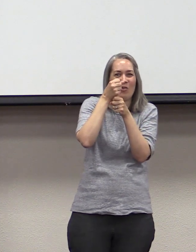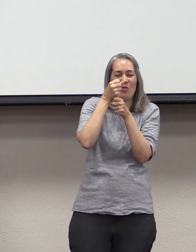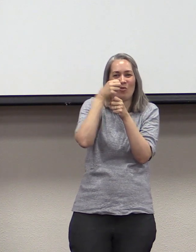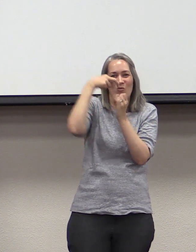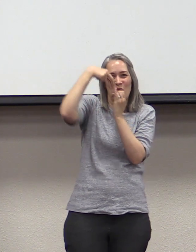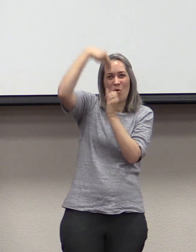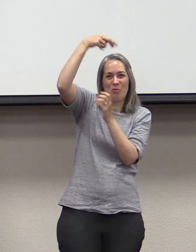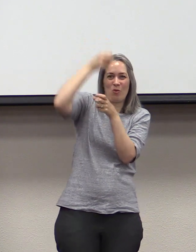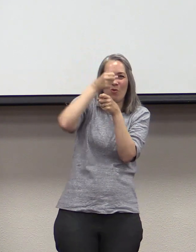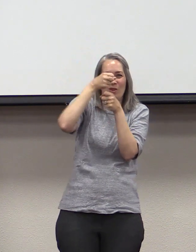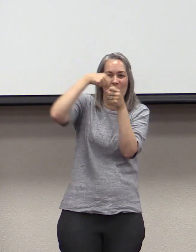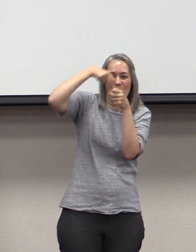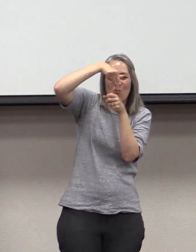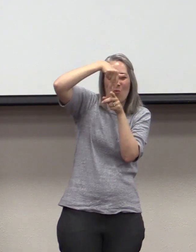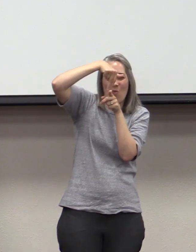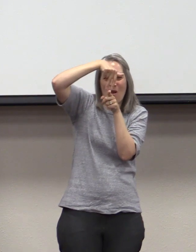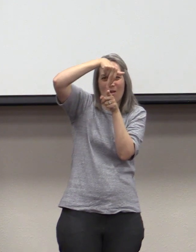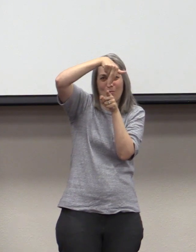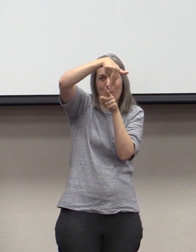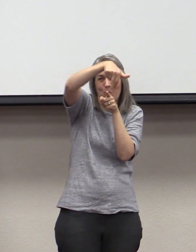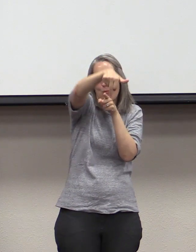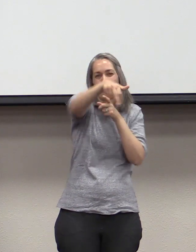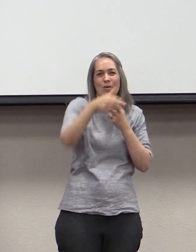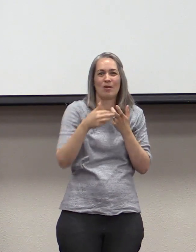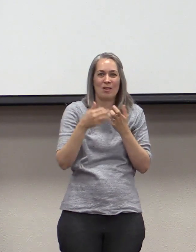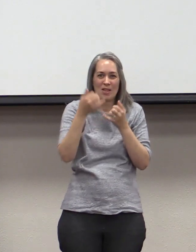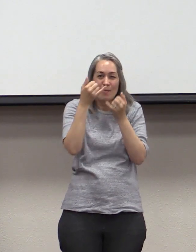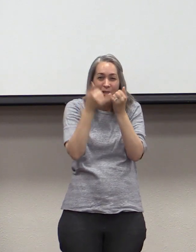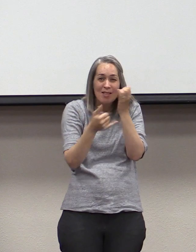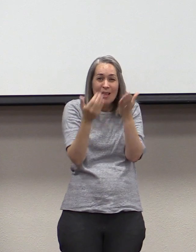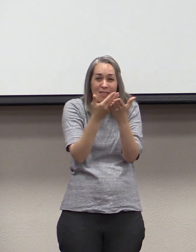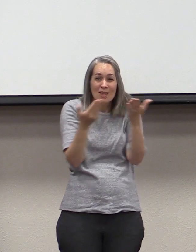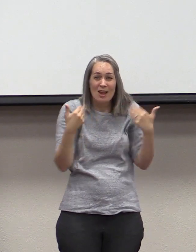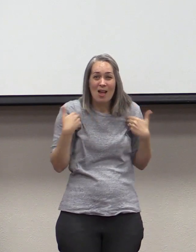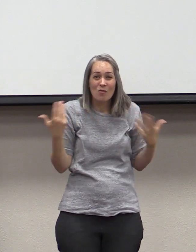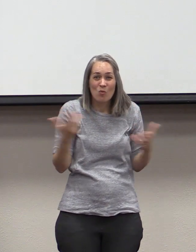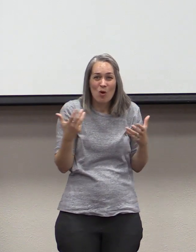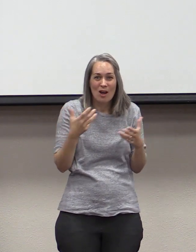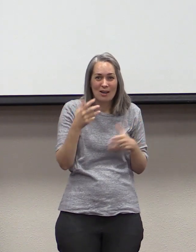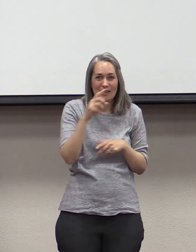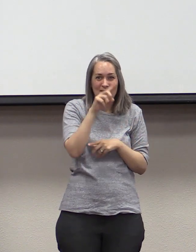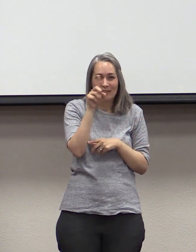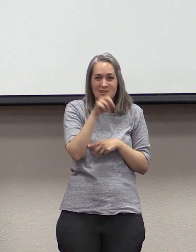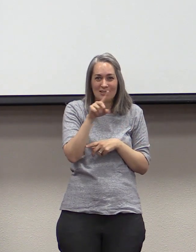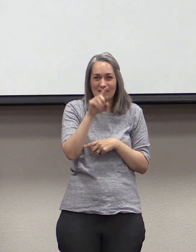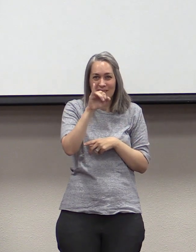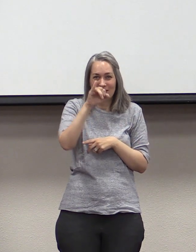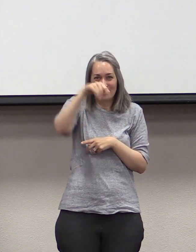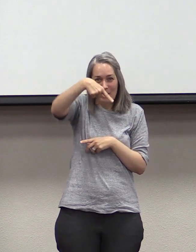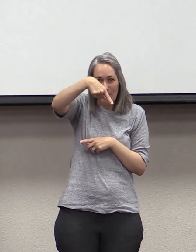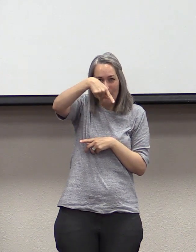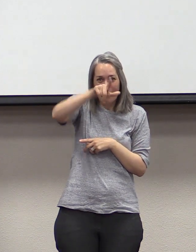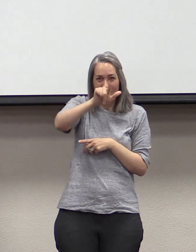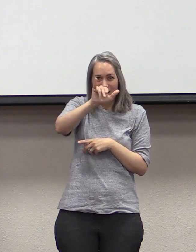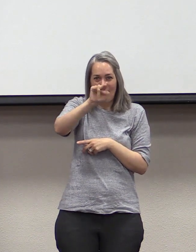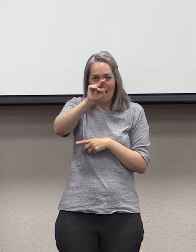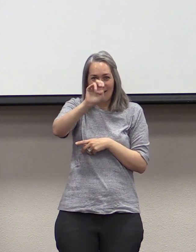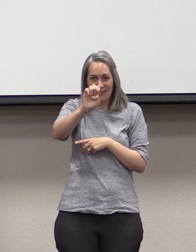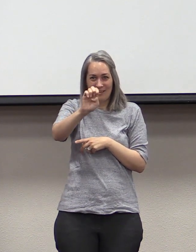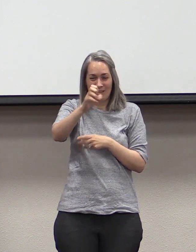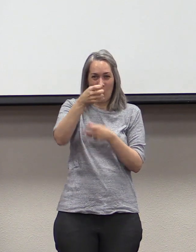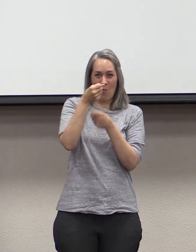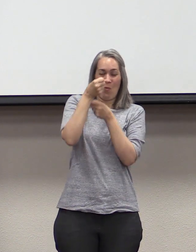and the very last element was a zip line. And it was a good long zip line that went down into